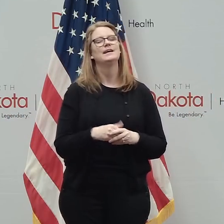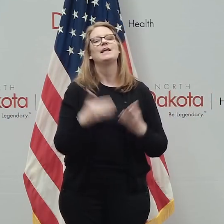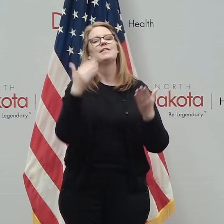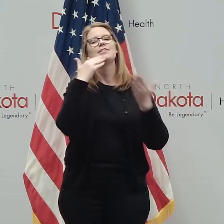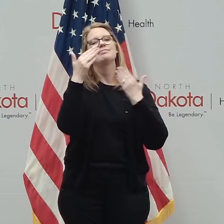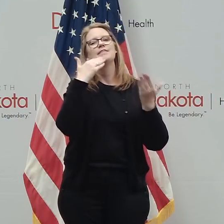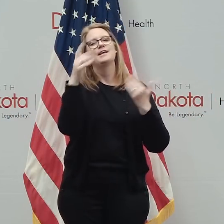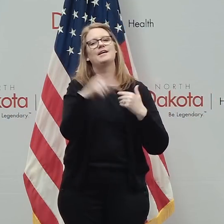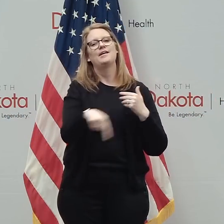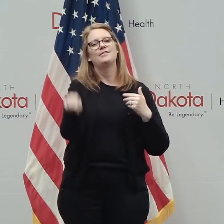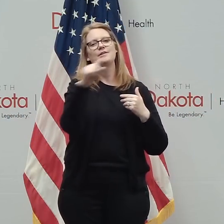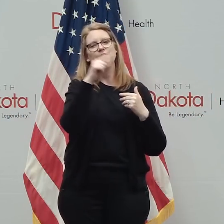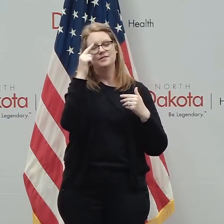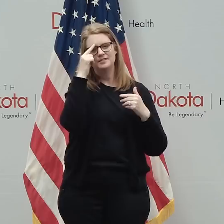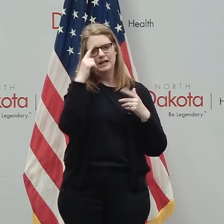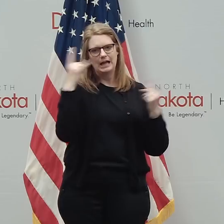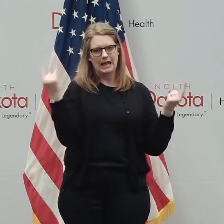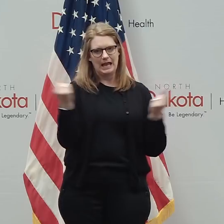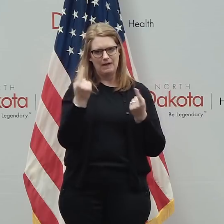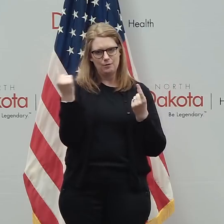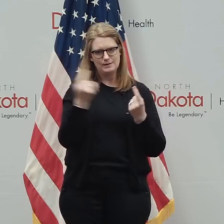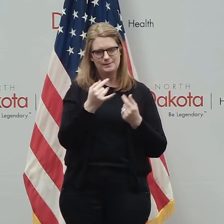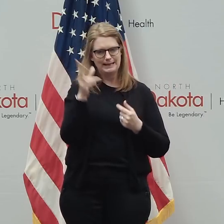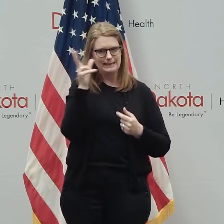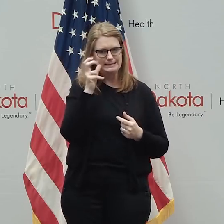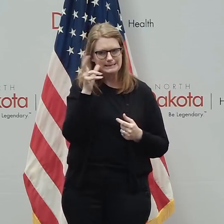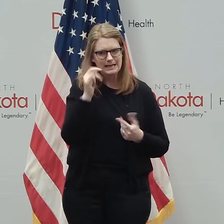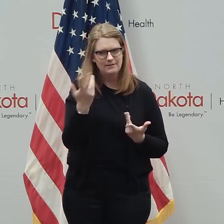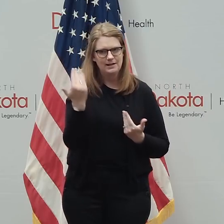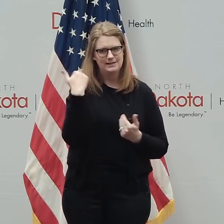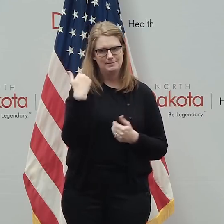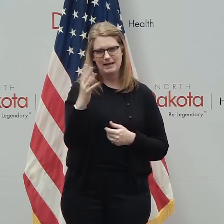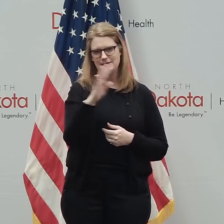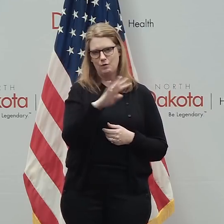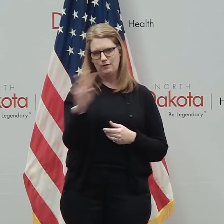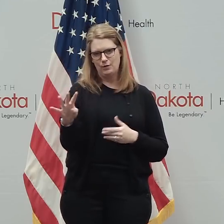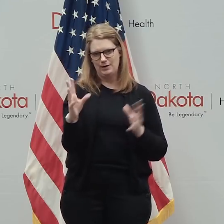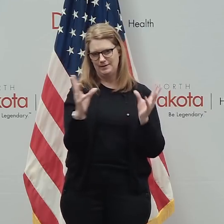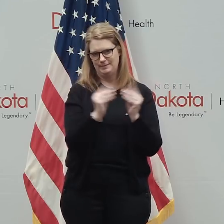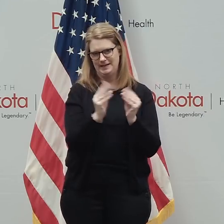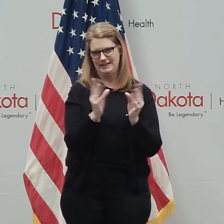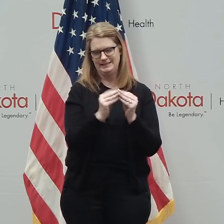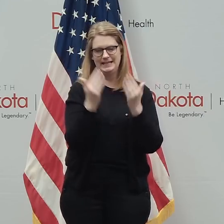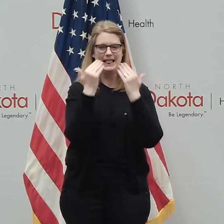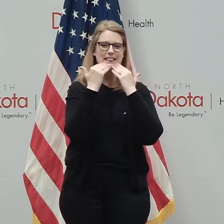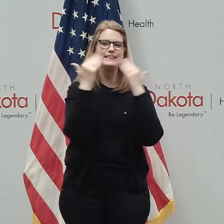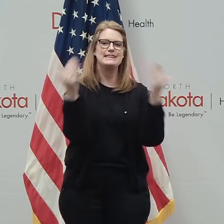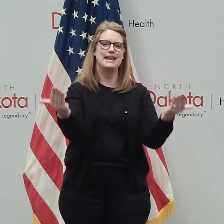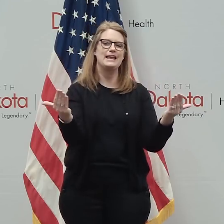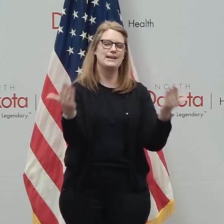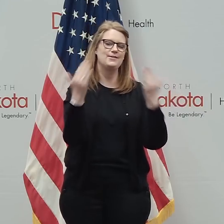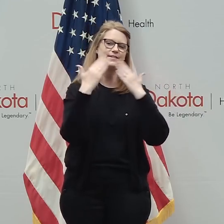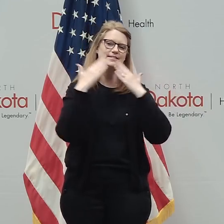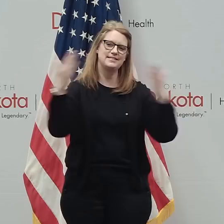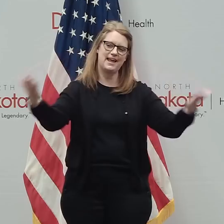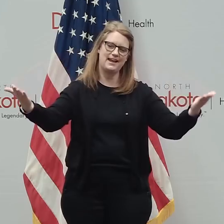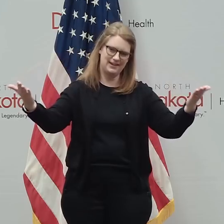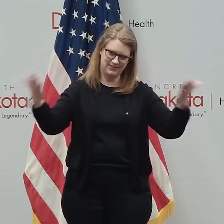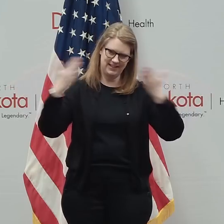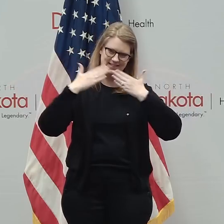of you and everybody that's been listening for these past 44 sessions. Thank you. We're grateful for you for helping to get